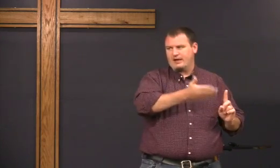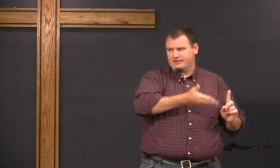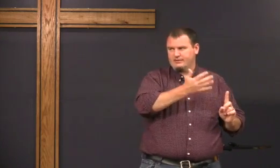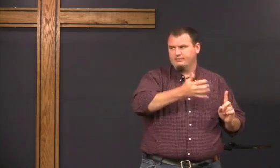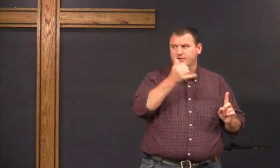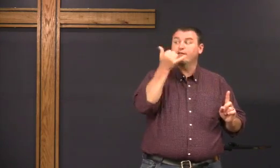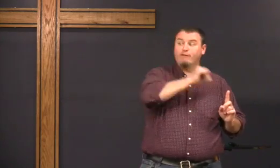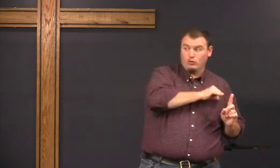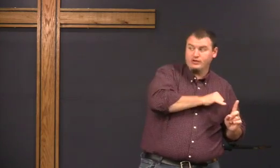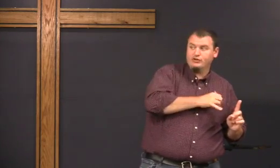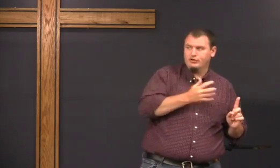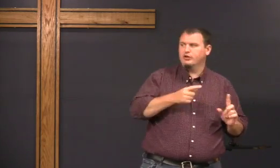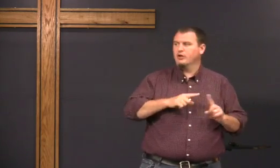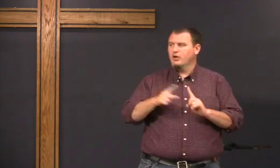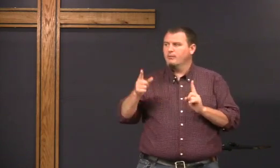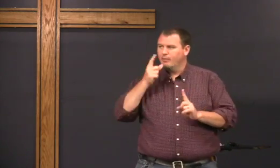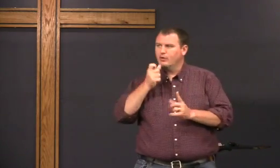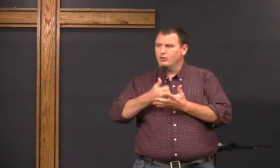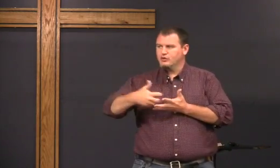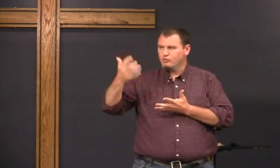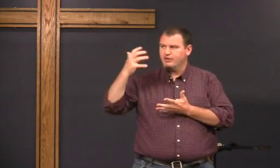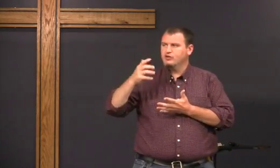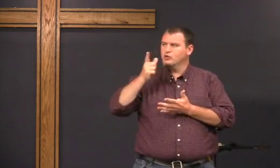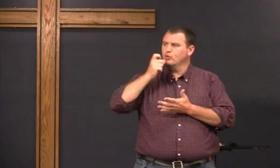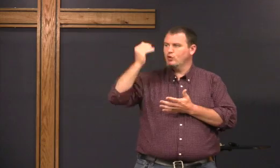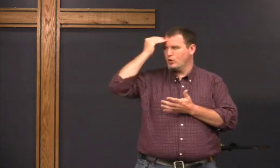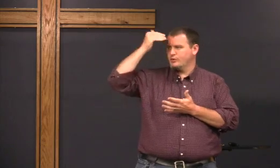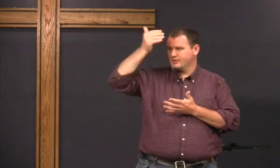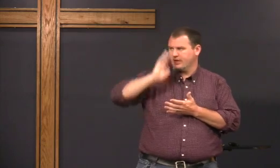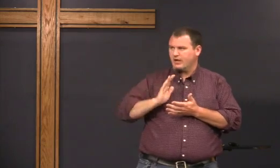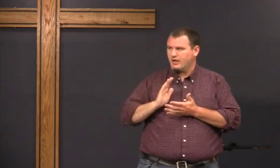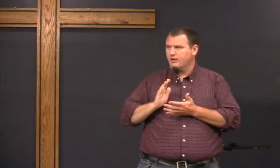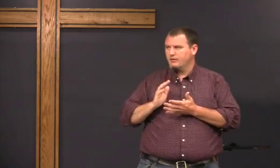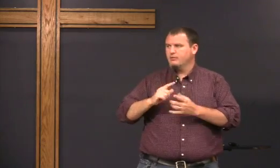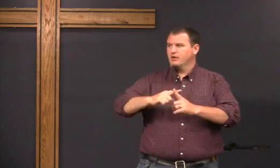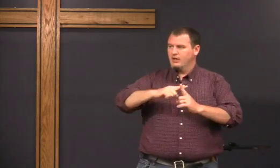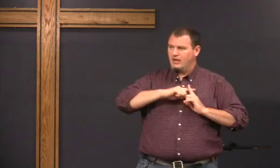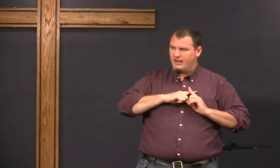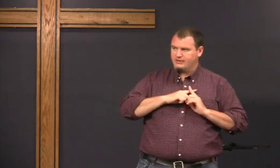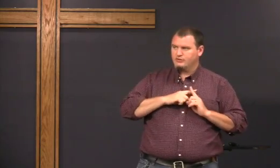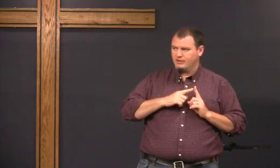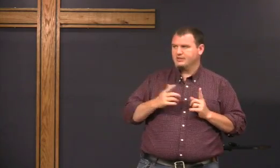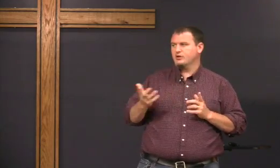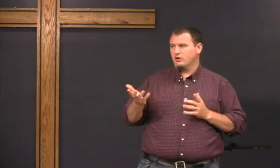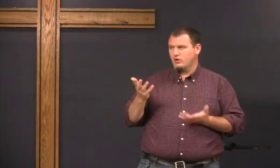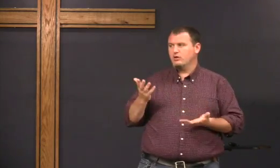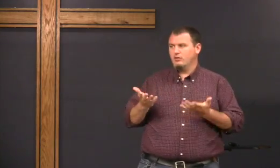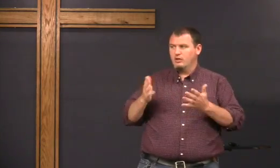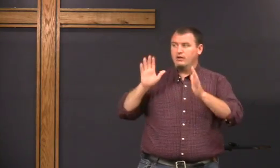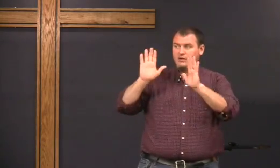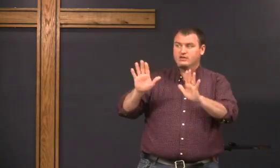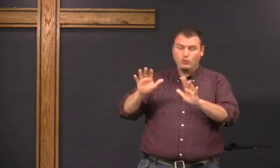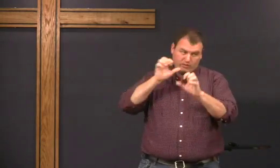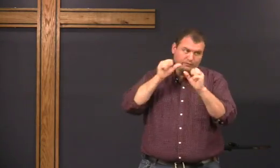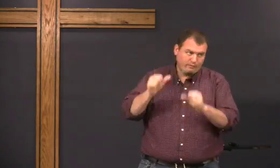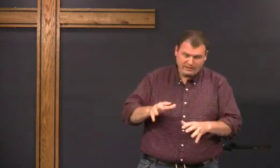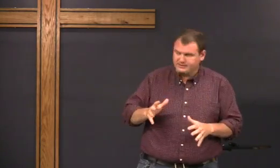That foolish, but who is rich, who knows God, has Christ in their heart. It's a wonderful blessing.